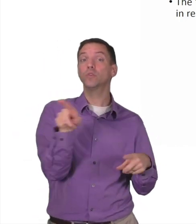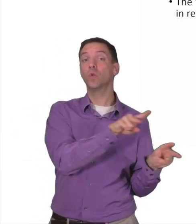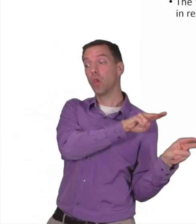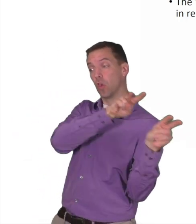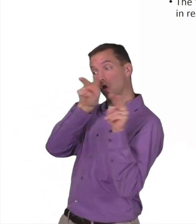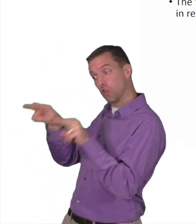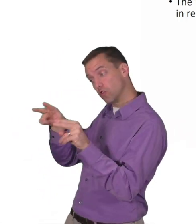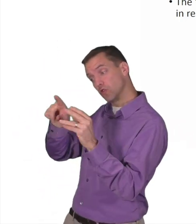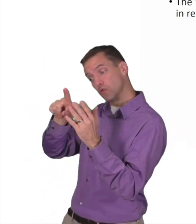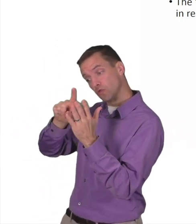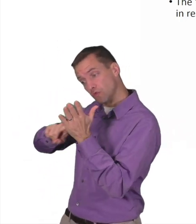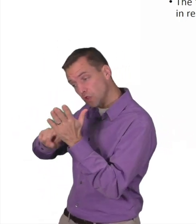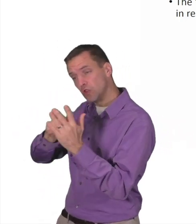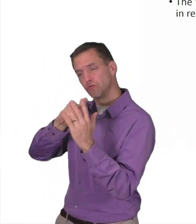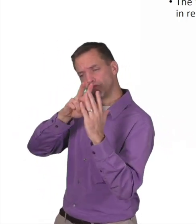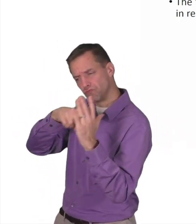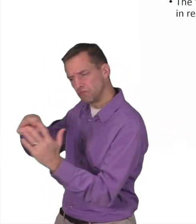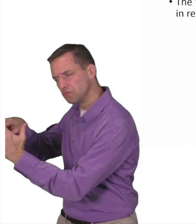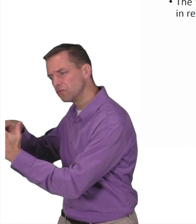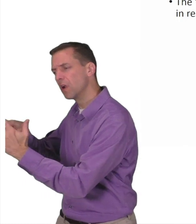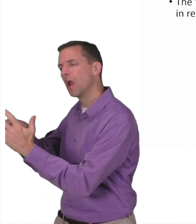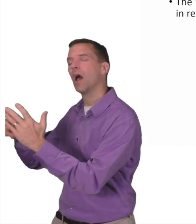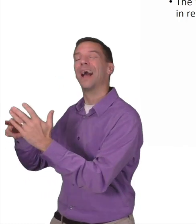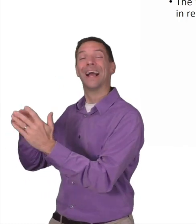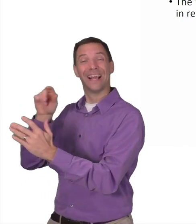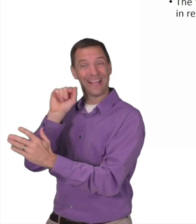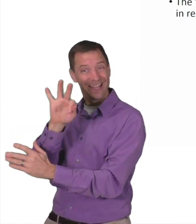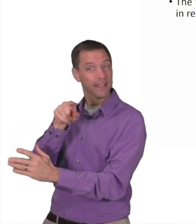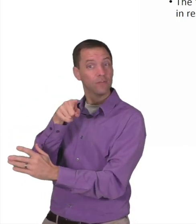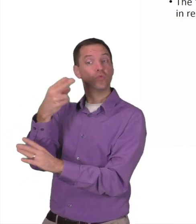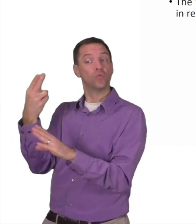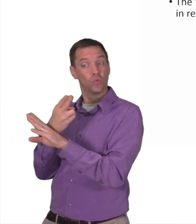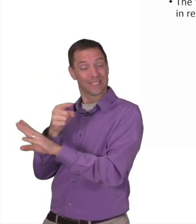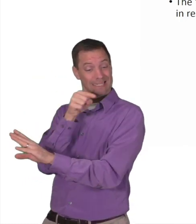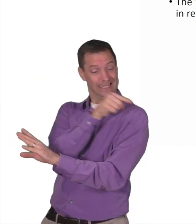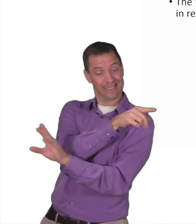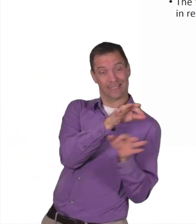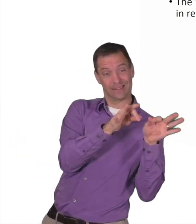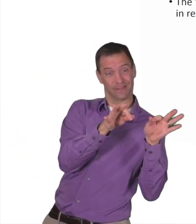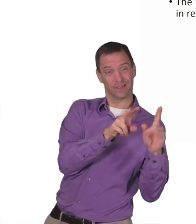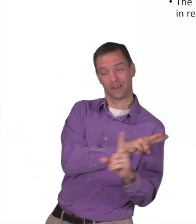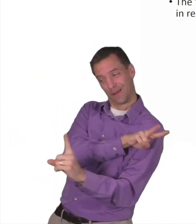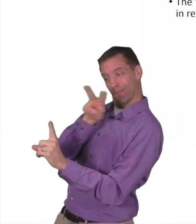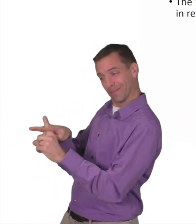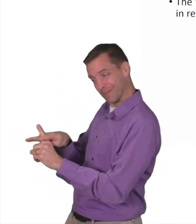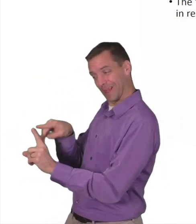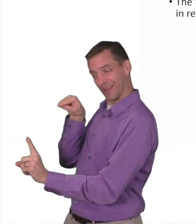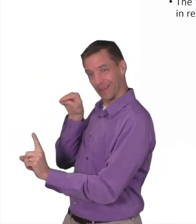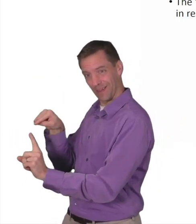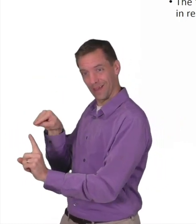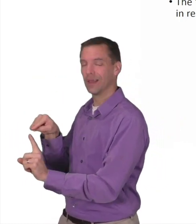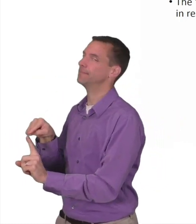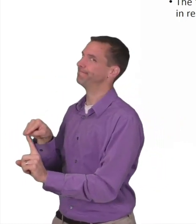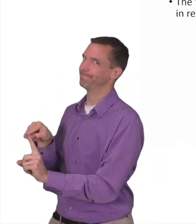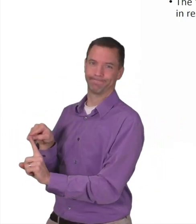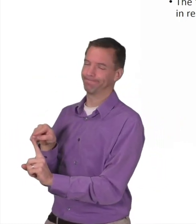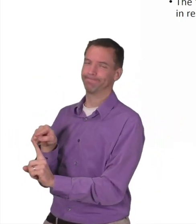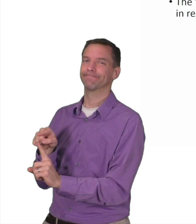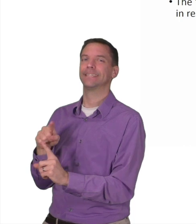definition, but if you are looking at the research literature and applying the clinical definition to